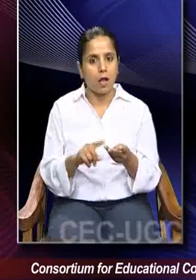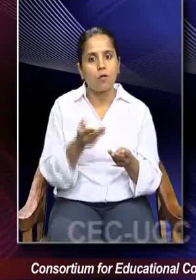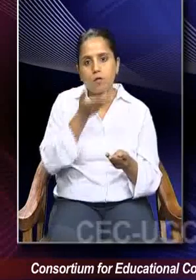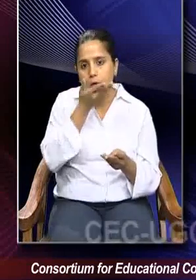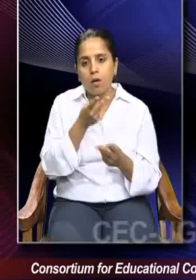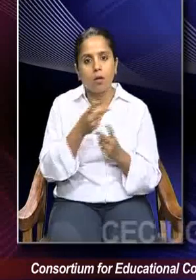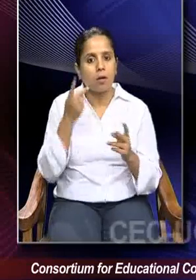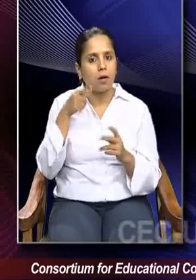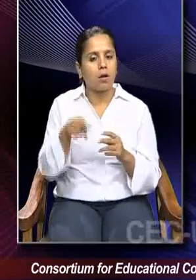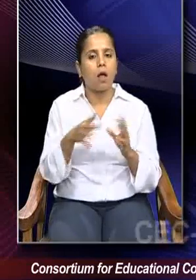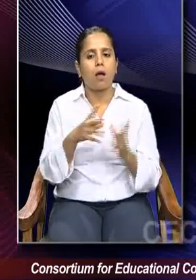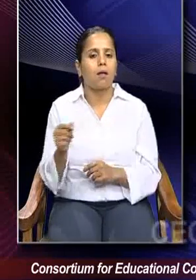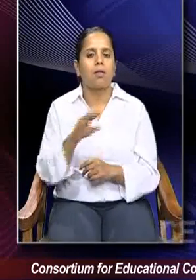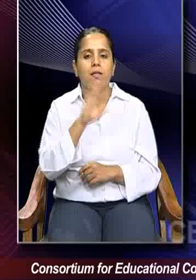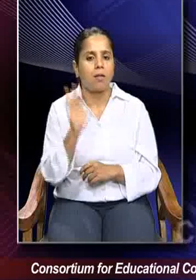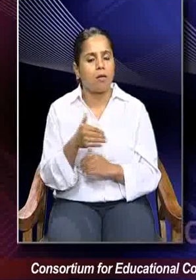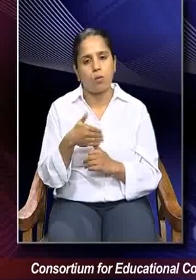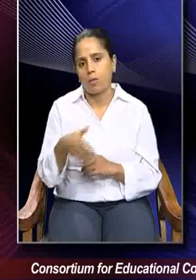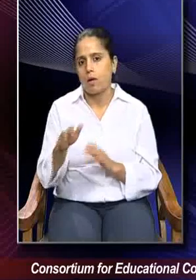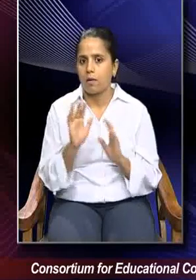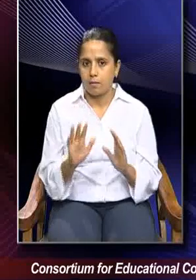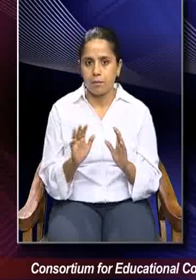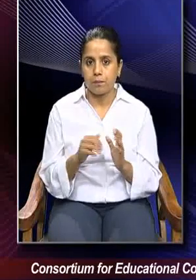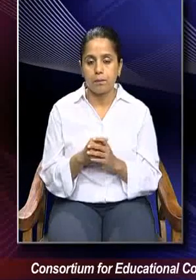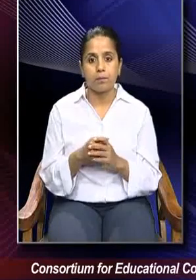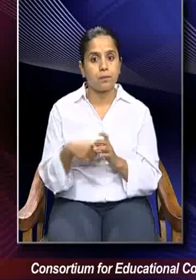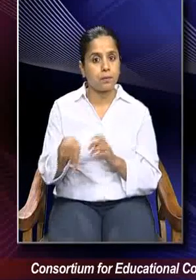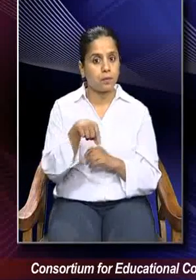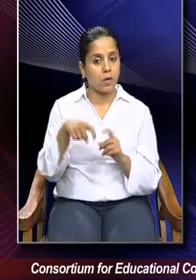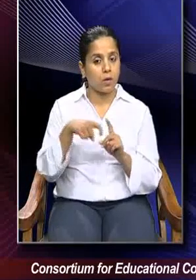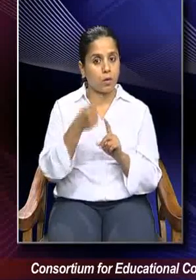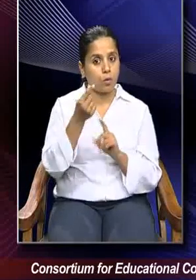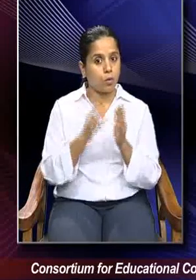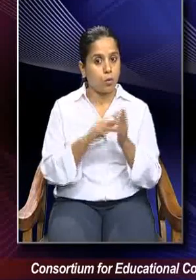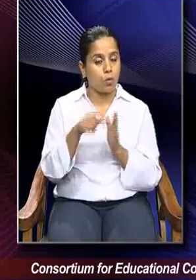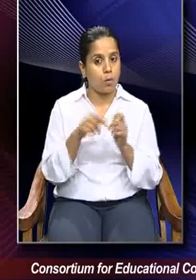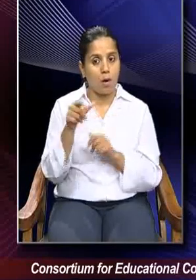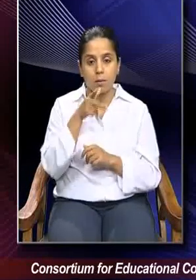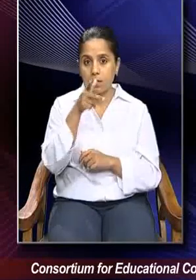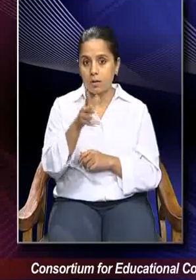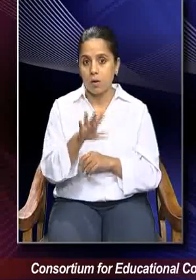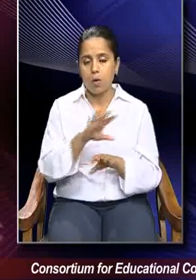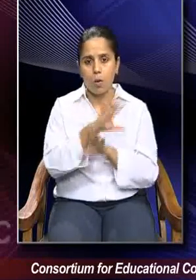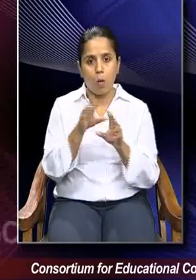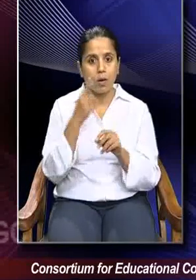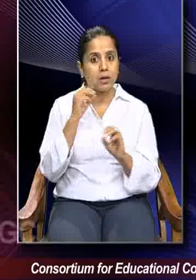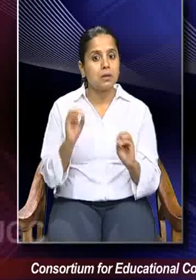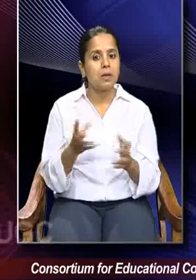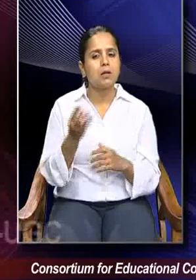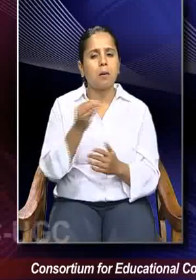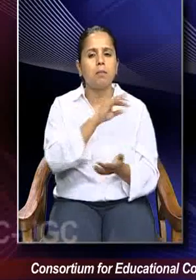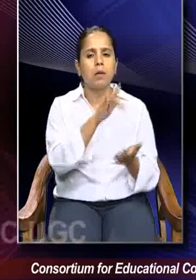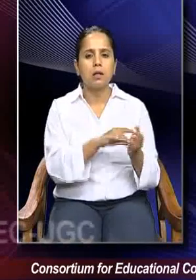they are inexhaustible. So the Kumarappa asserts that everything begins somewhere